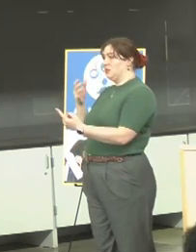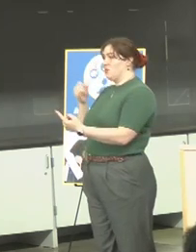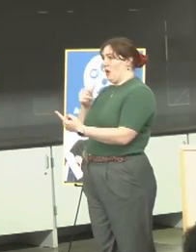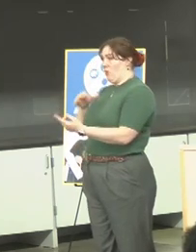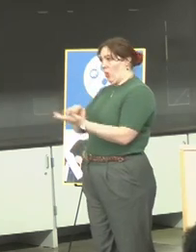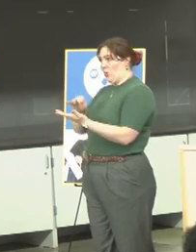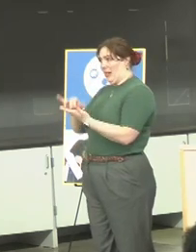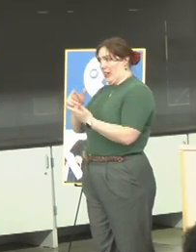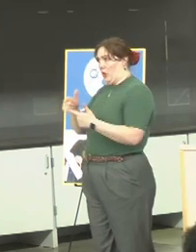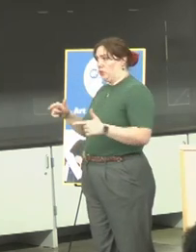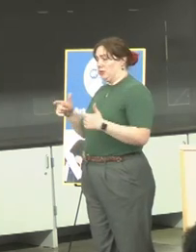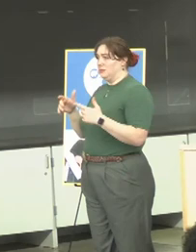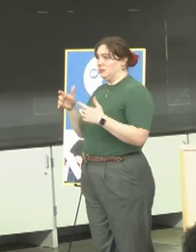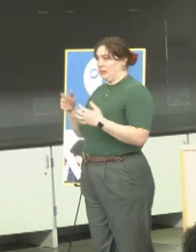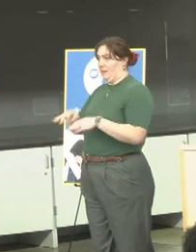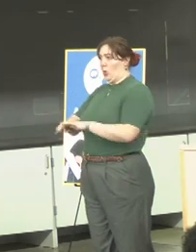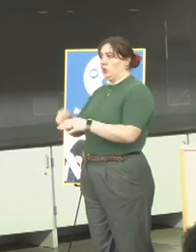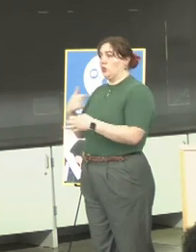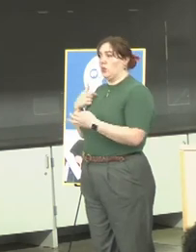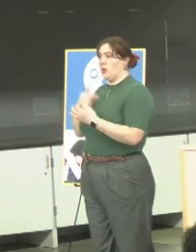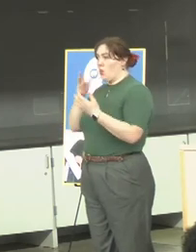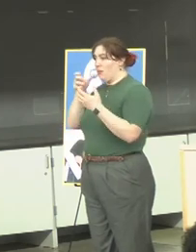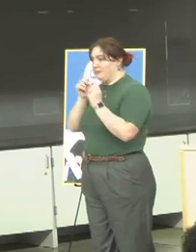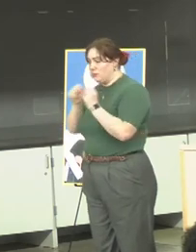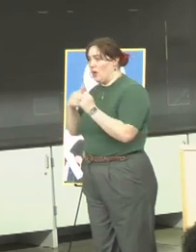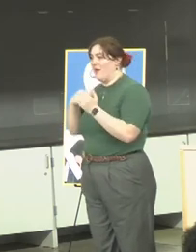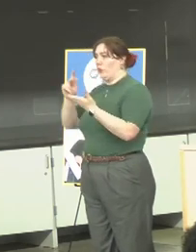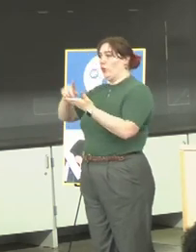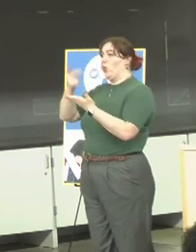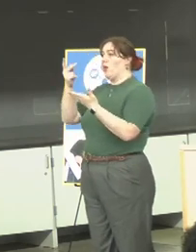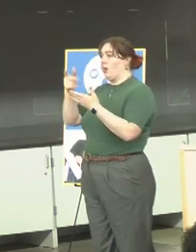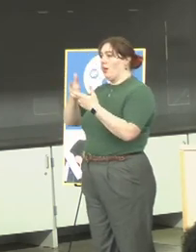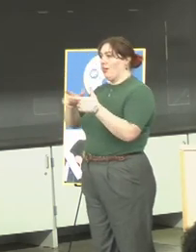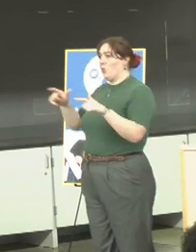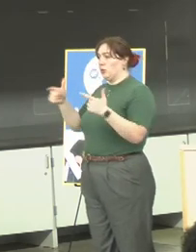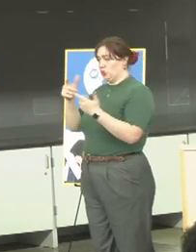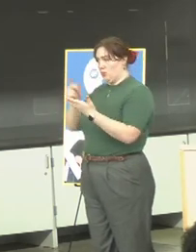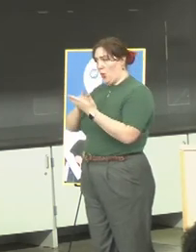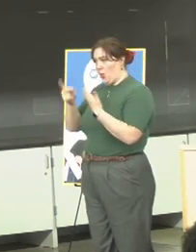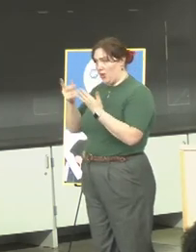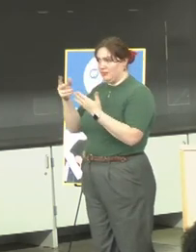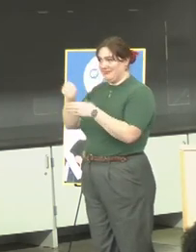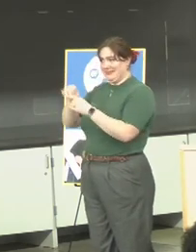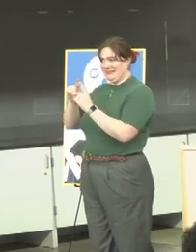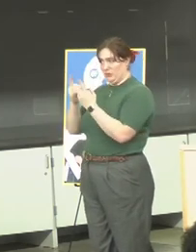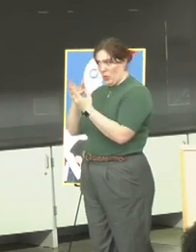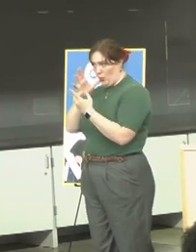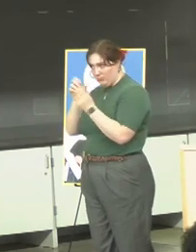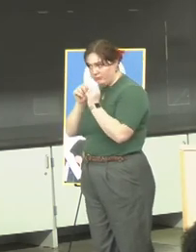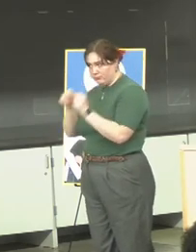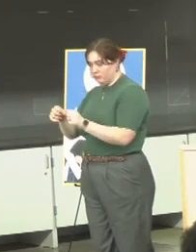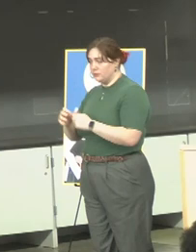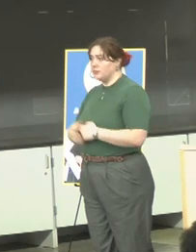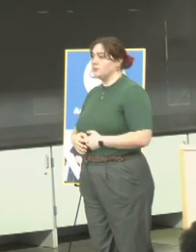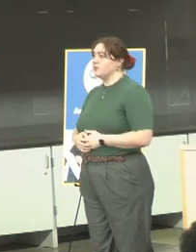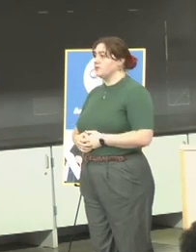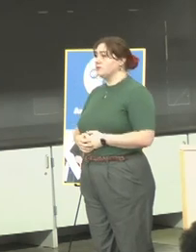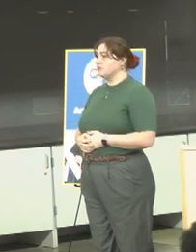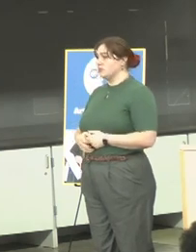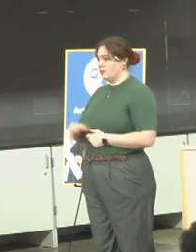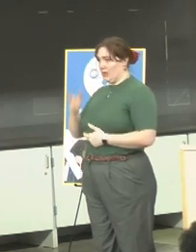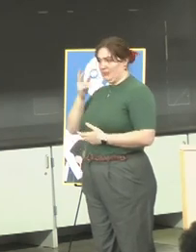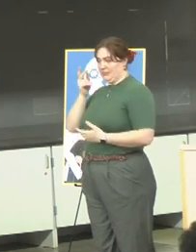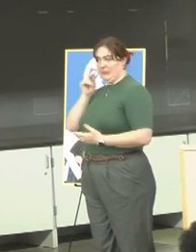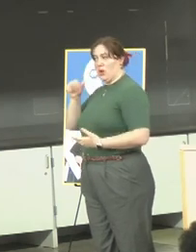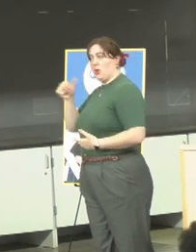languages. So we will continue to have dual language programming throughout our district. We are looking, and I saw there was another question